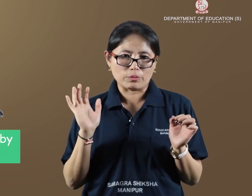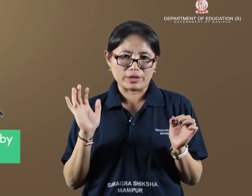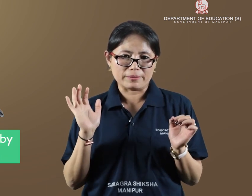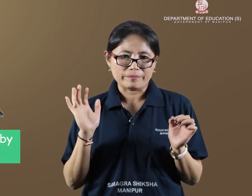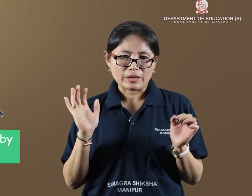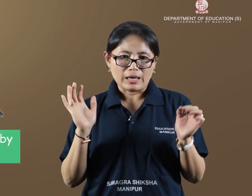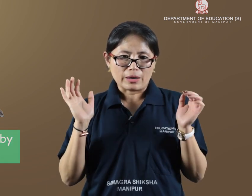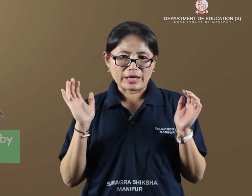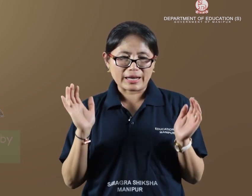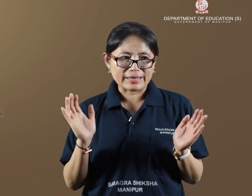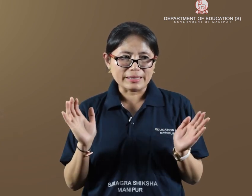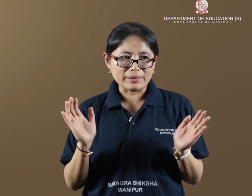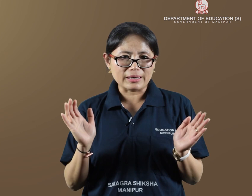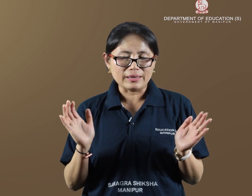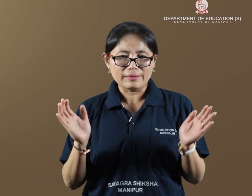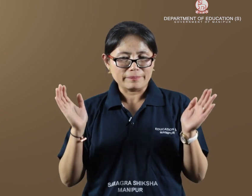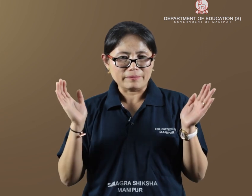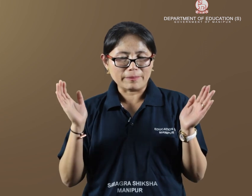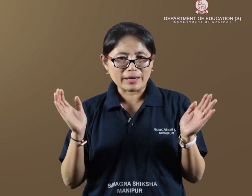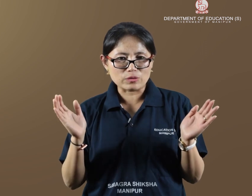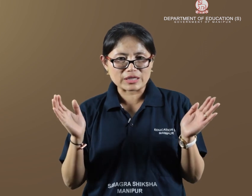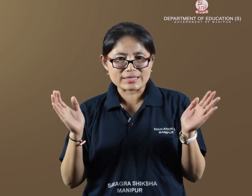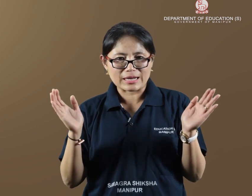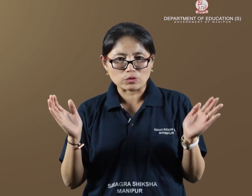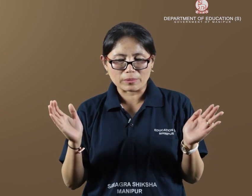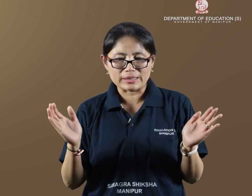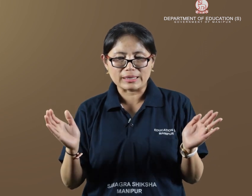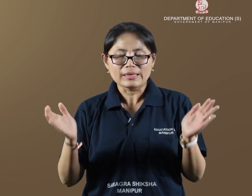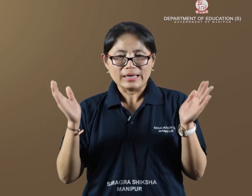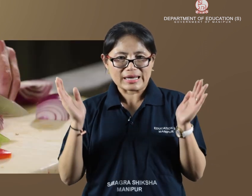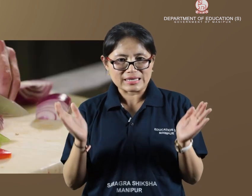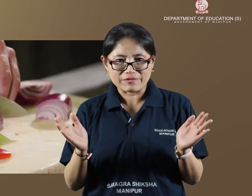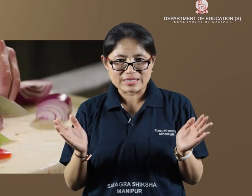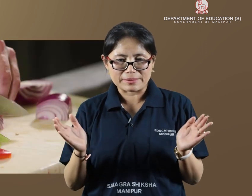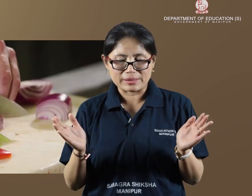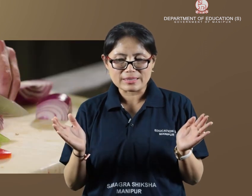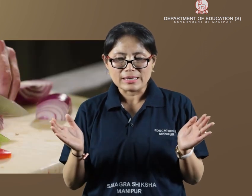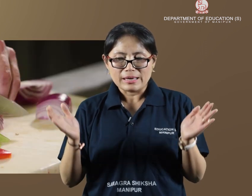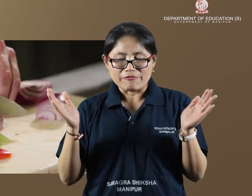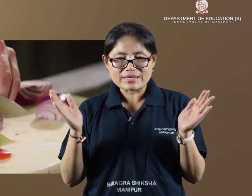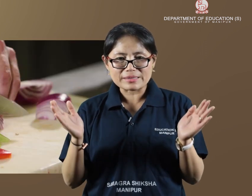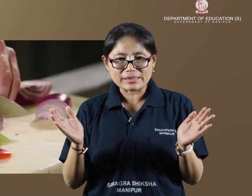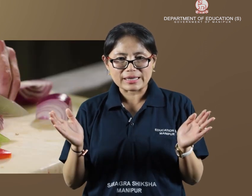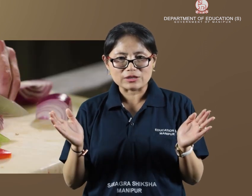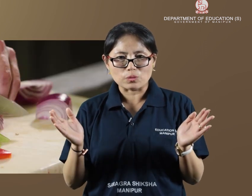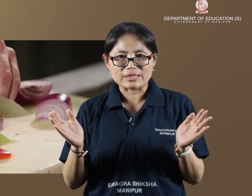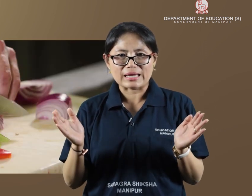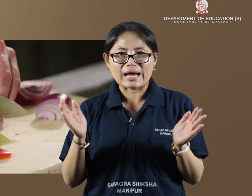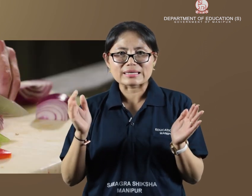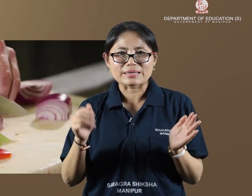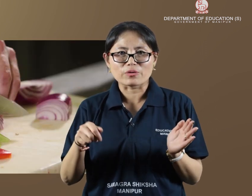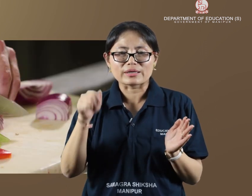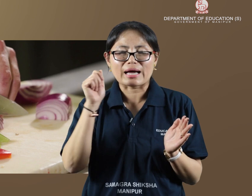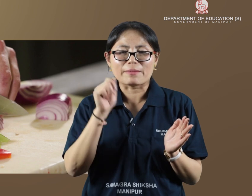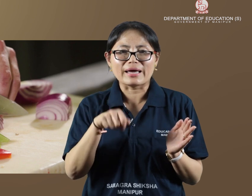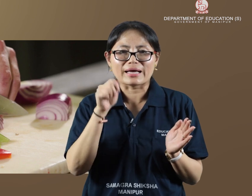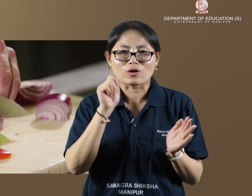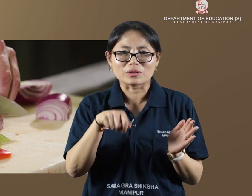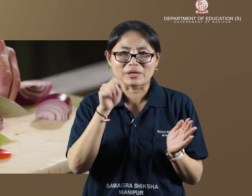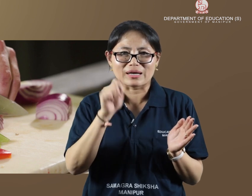ne okay another mana mama na nungti ki sang thong bada cutting vegetables vegetable cut to ba je thang jem khoi na thang maya thodam ka khan